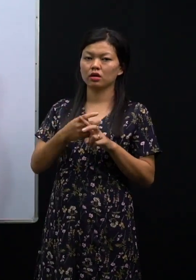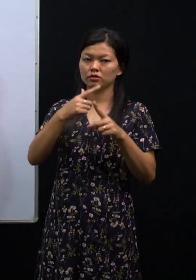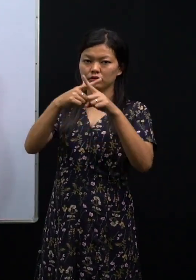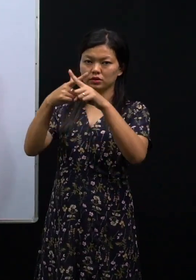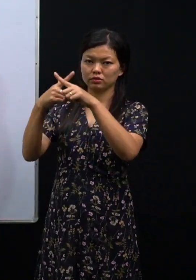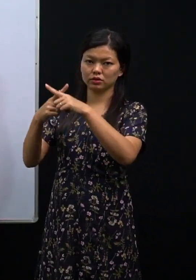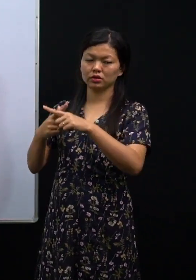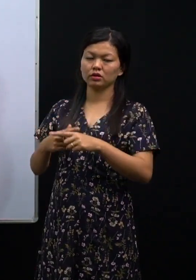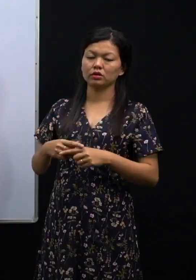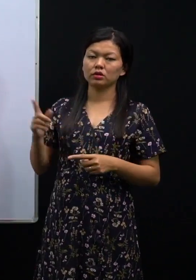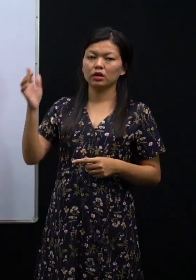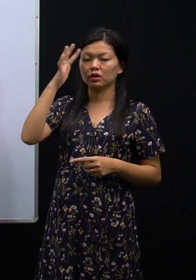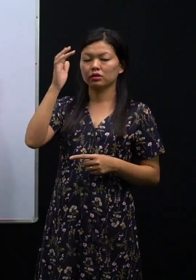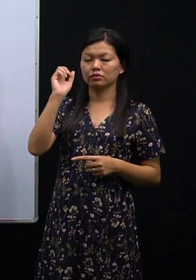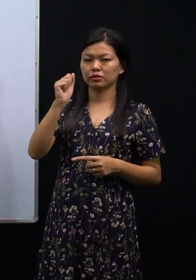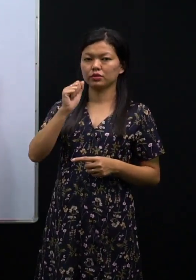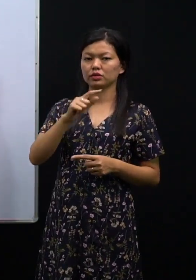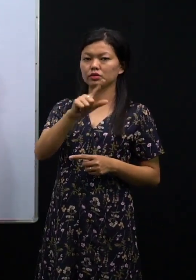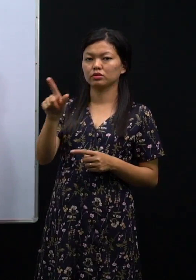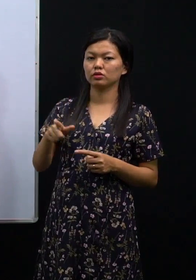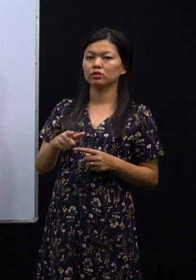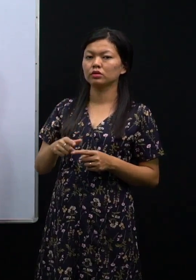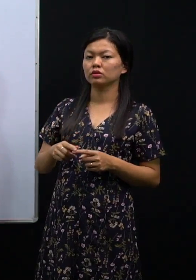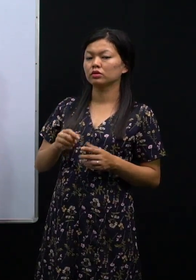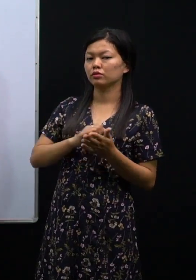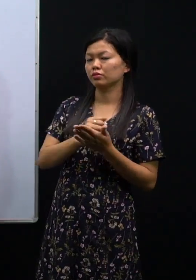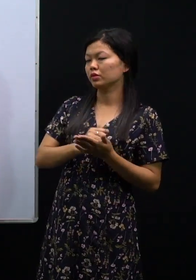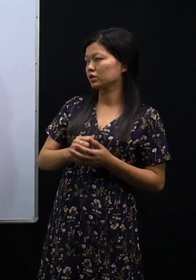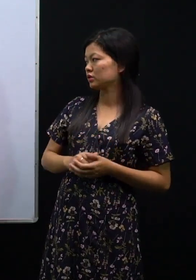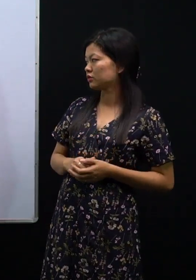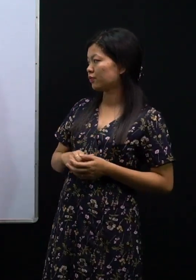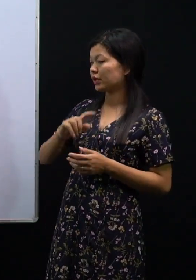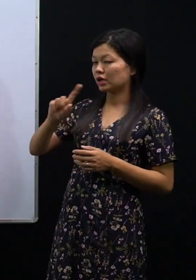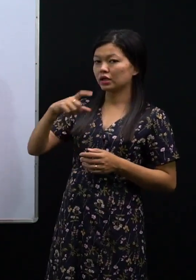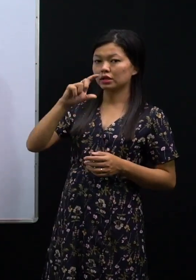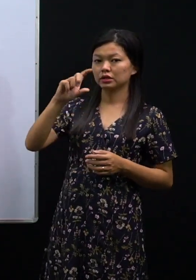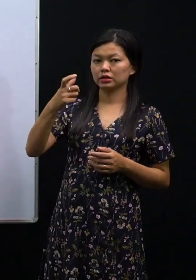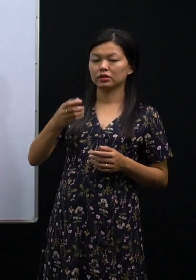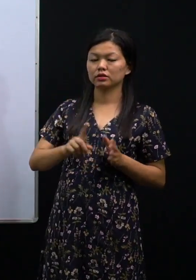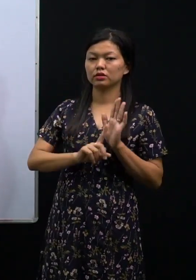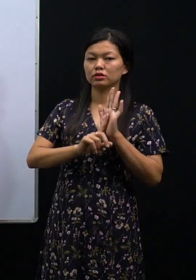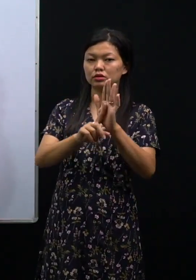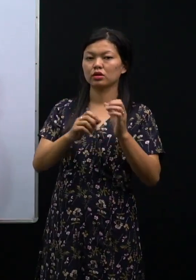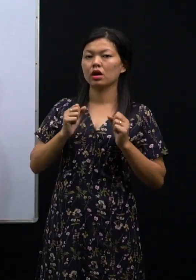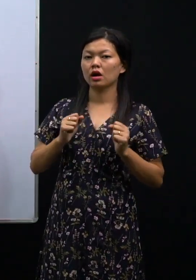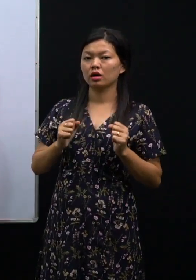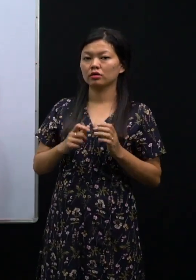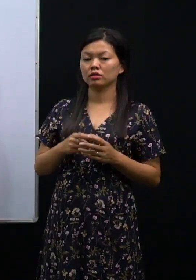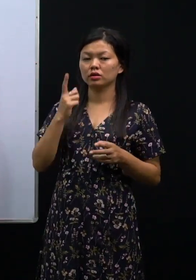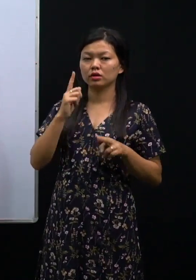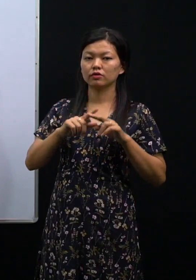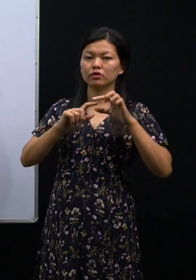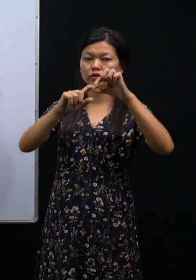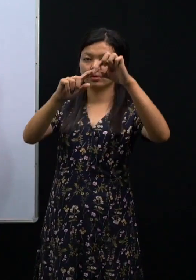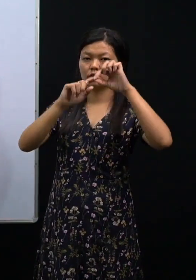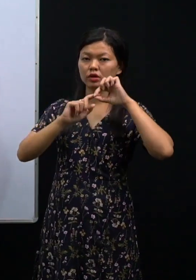6 7s are 42. Same thing. So this is expanding. Now, next class I'll show you how, if the question is given, how